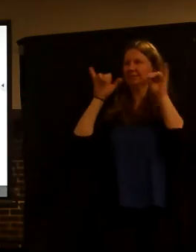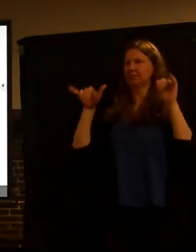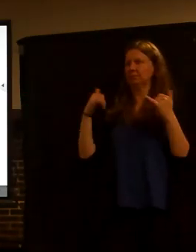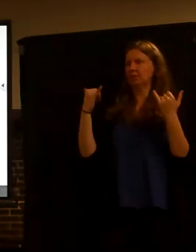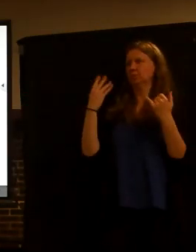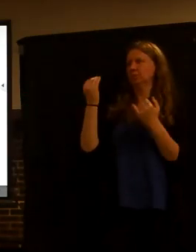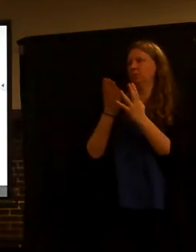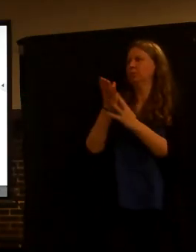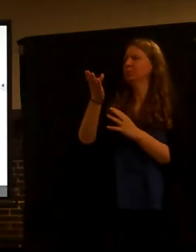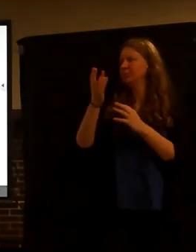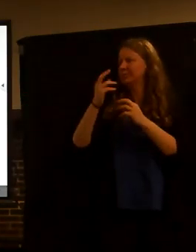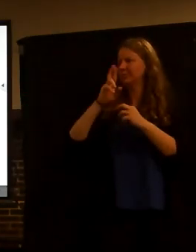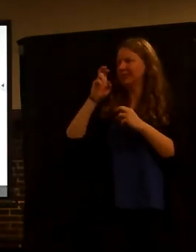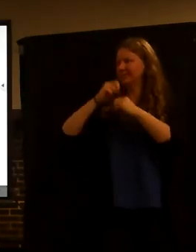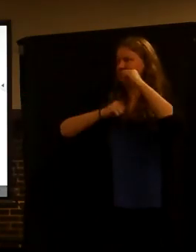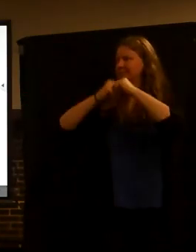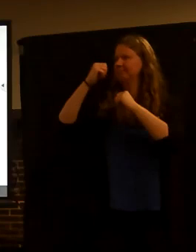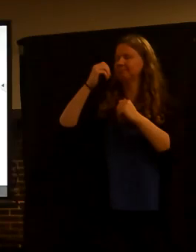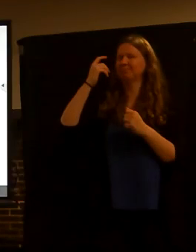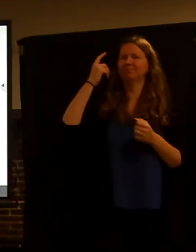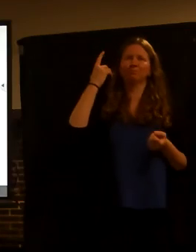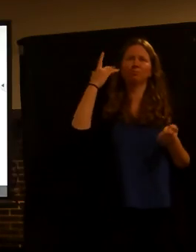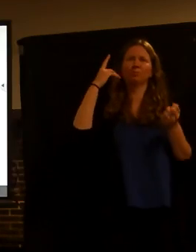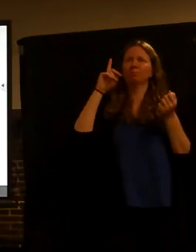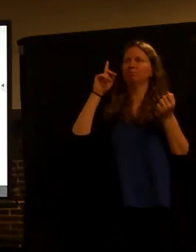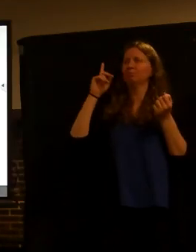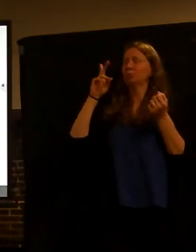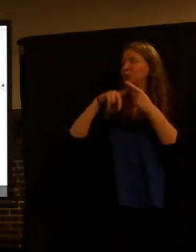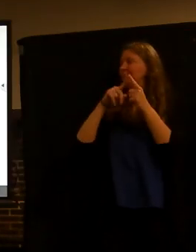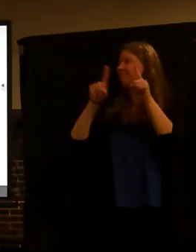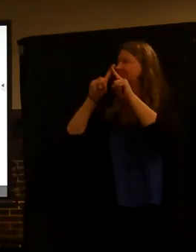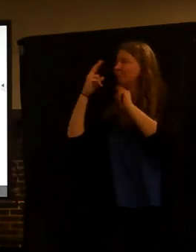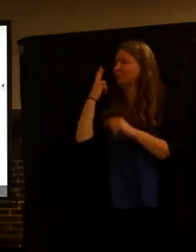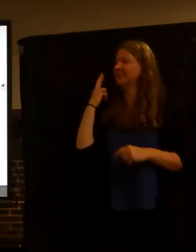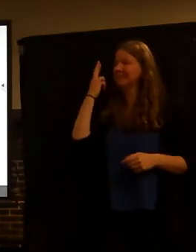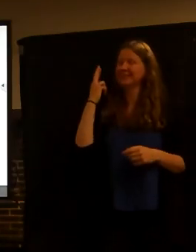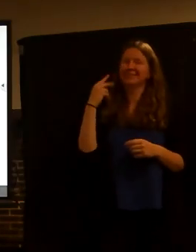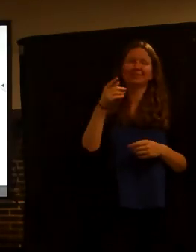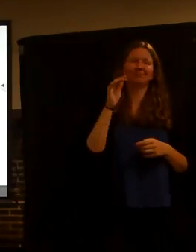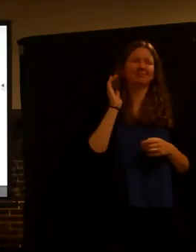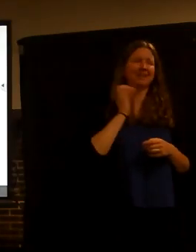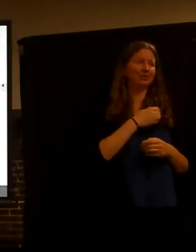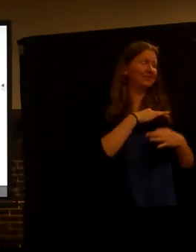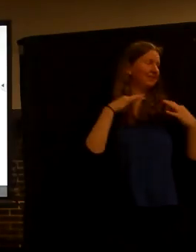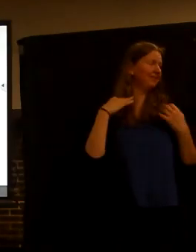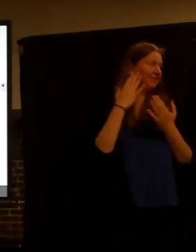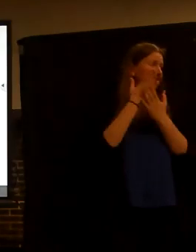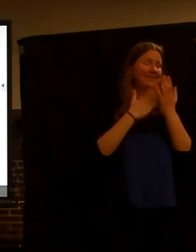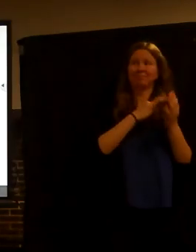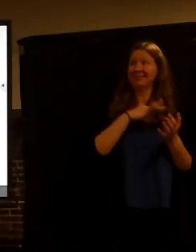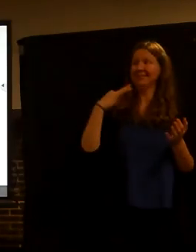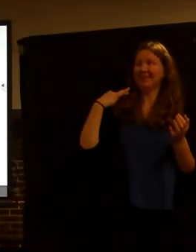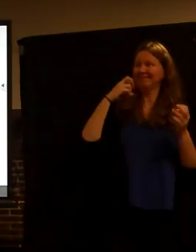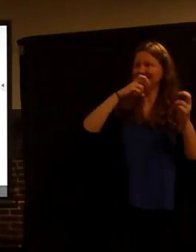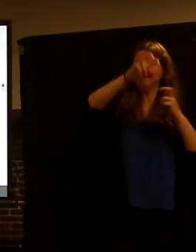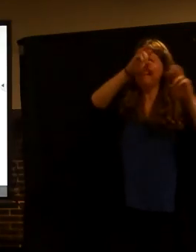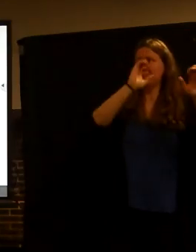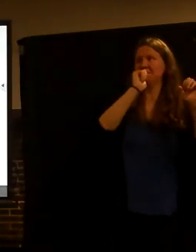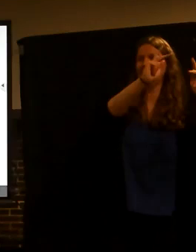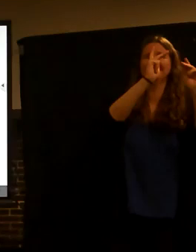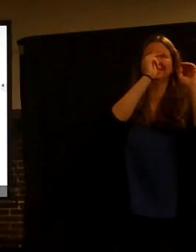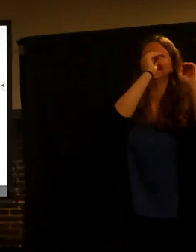our MTSS system is going through some restructuring for a variety of reasons, really.